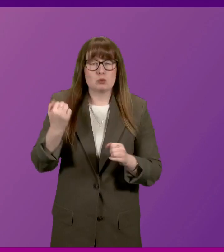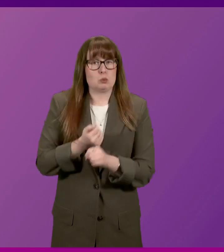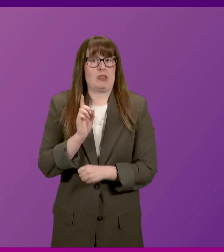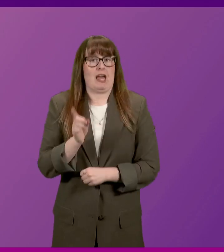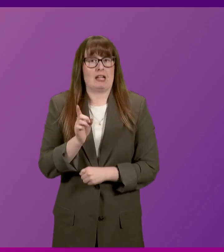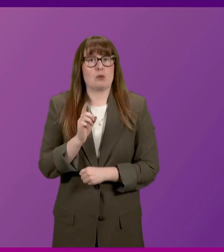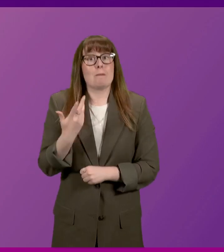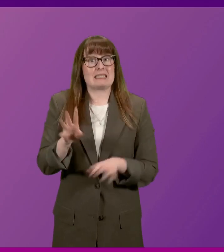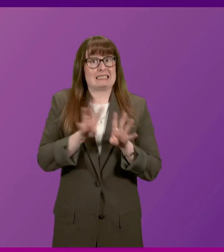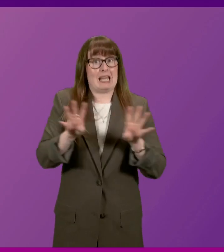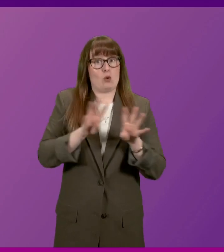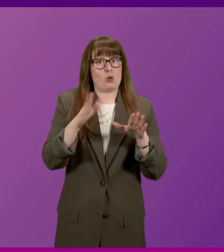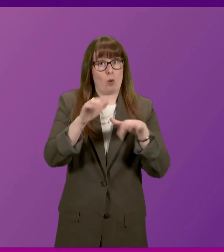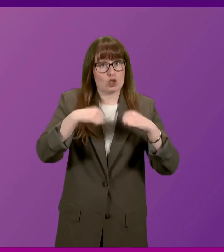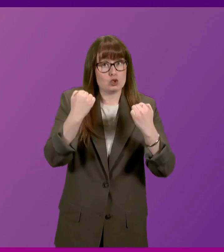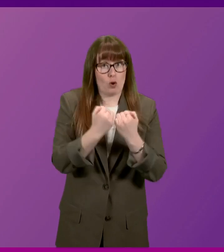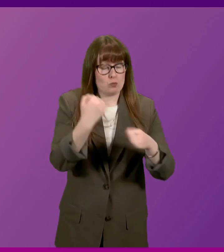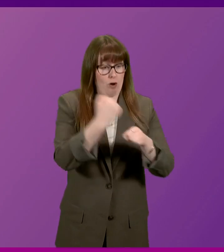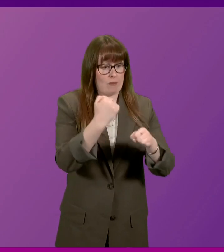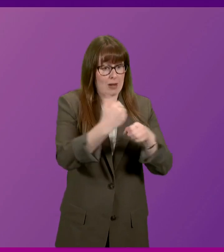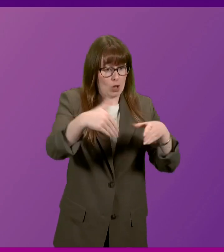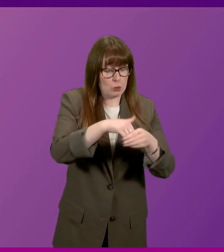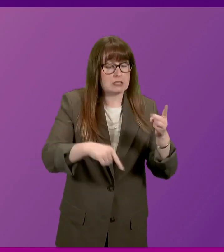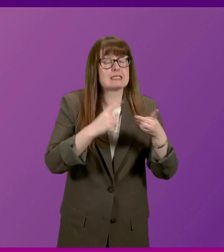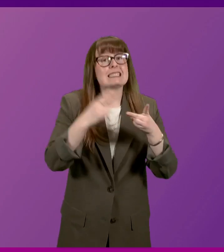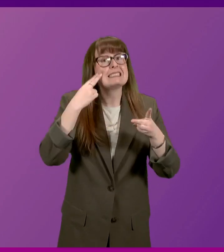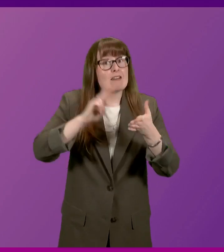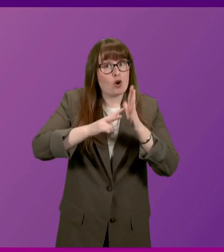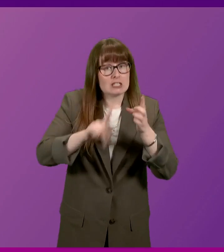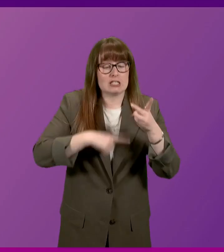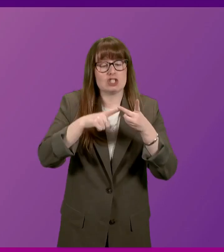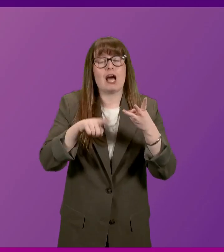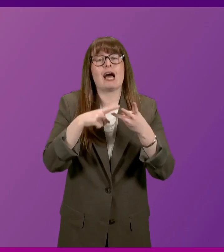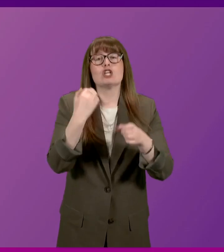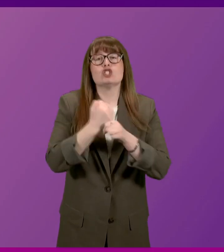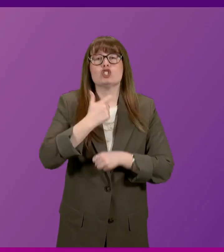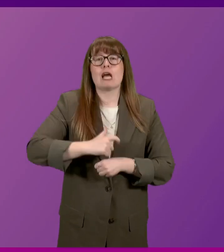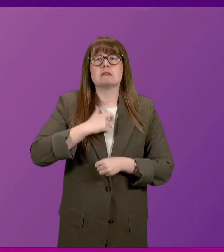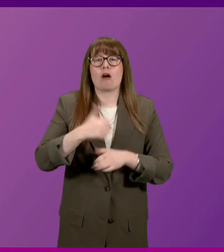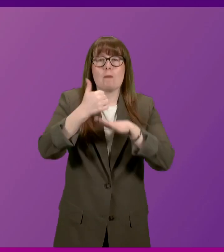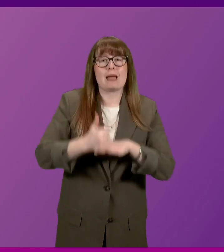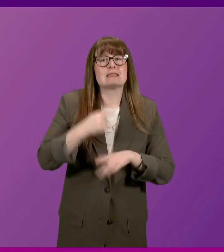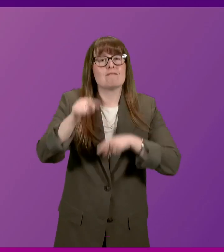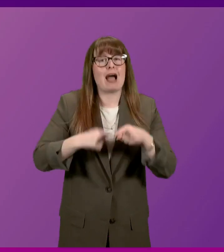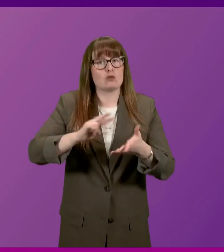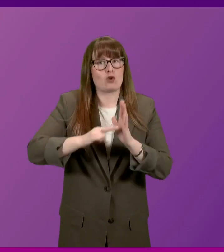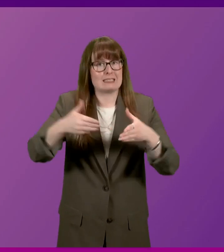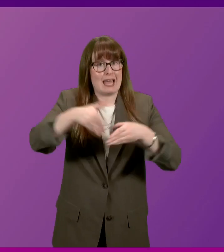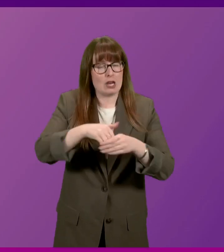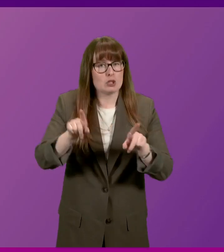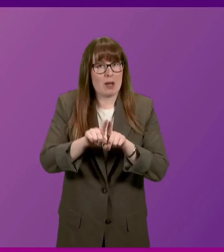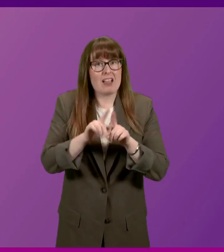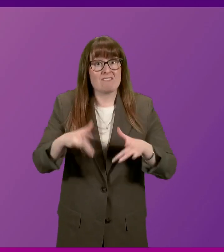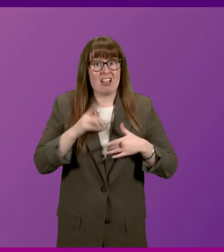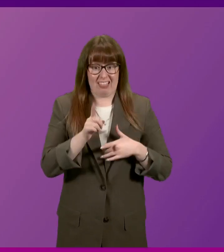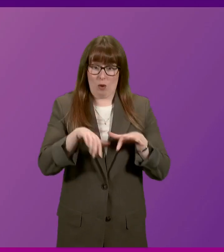this stakeholder workshop, which included the government, deaf organisations and gender-based violence organisations, and we felt that that workshop brought